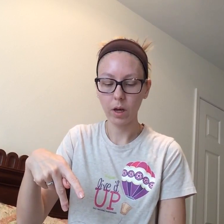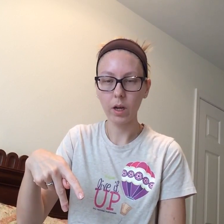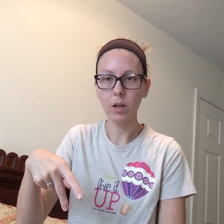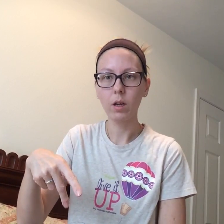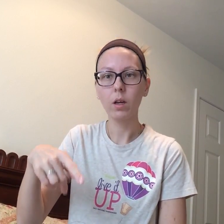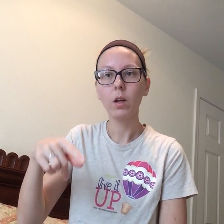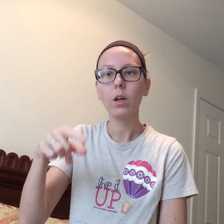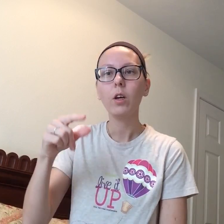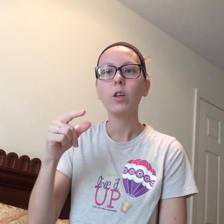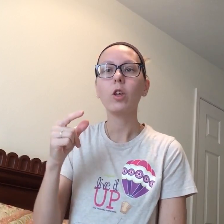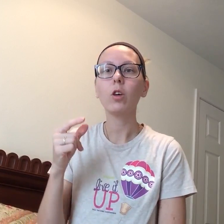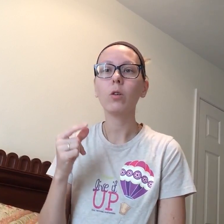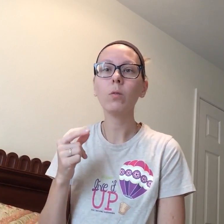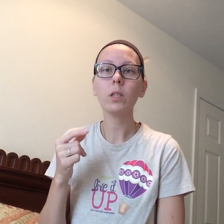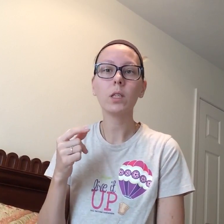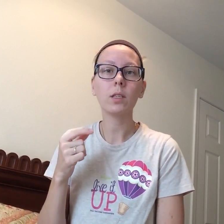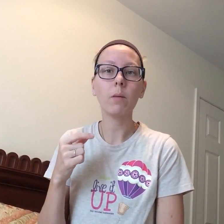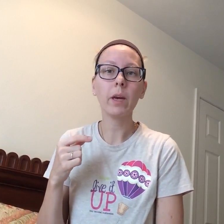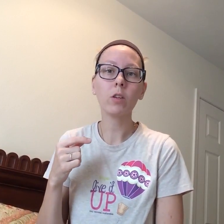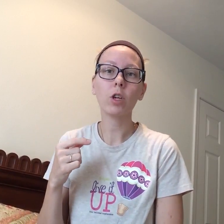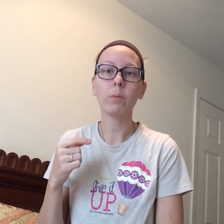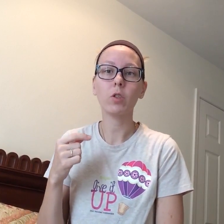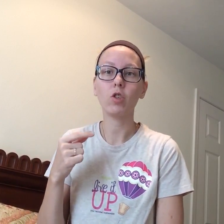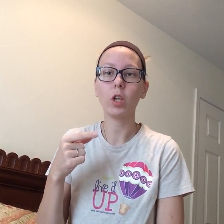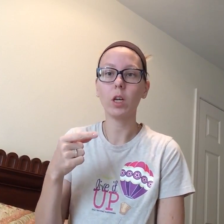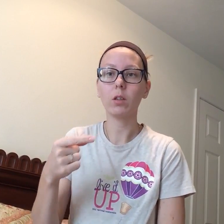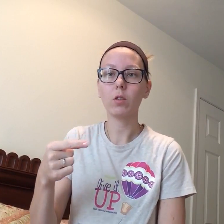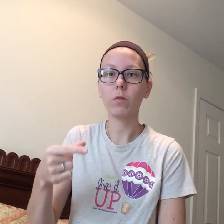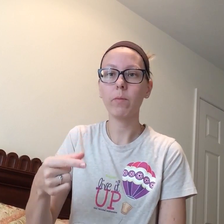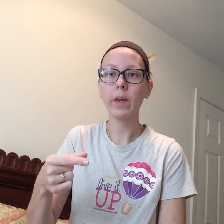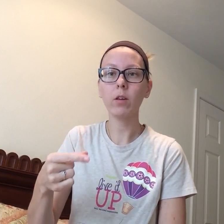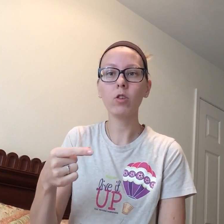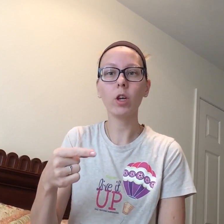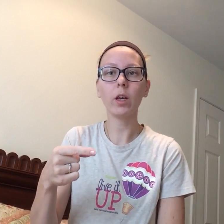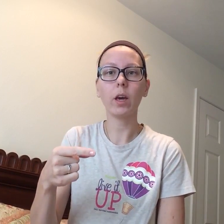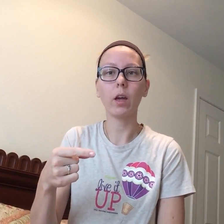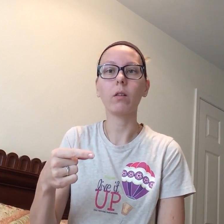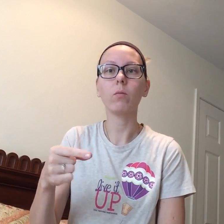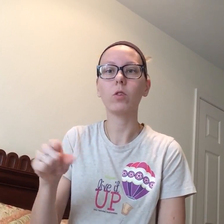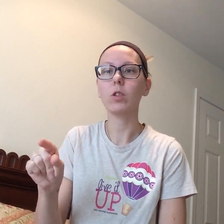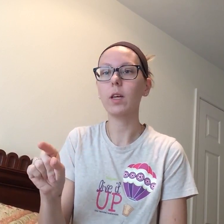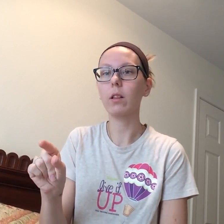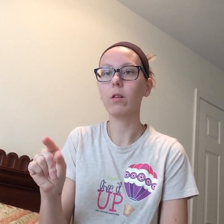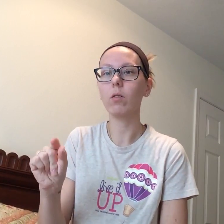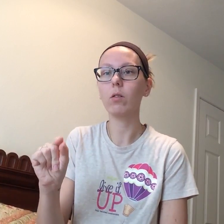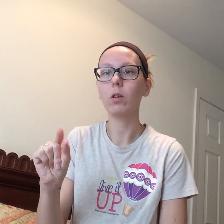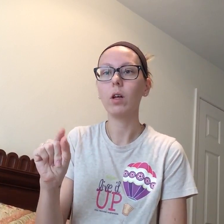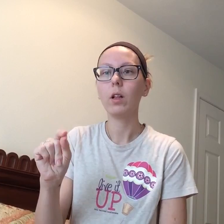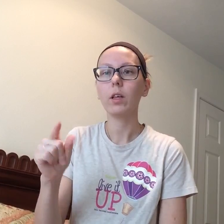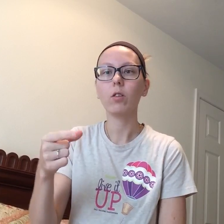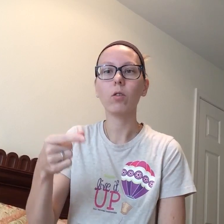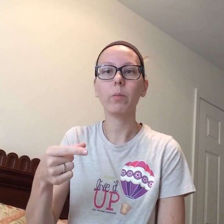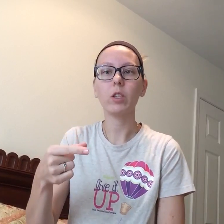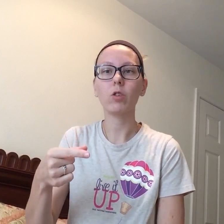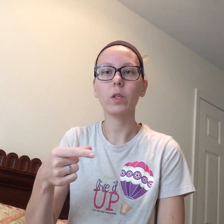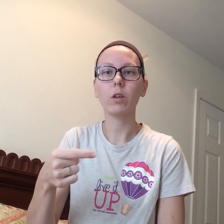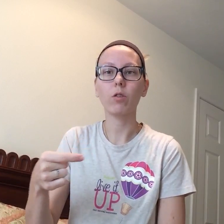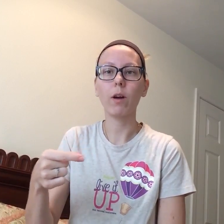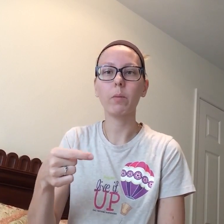Okay, Q is the same hand shape as G. So if you make your G again, which is that little, your little pinchers like you're grabbing